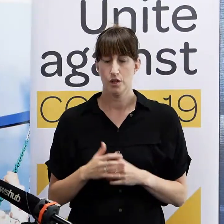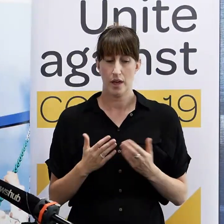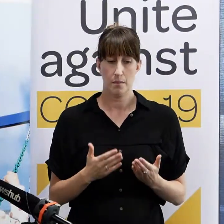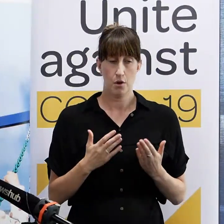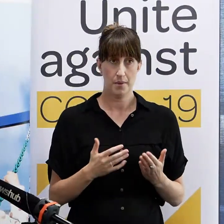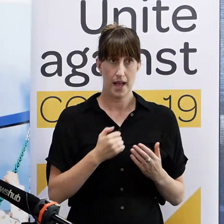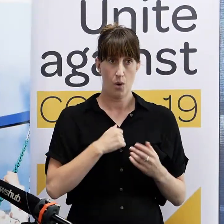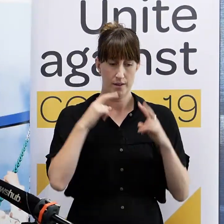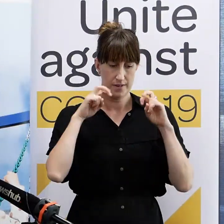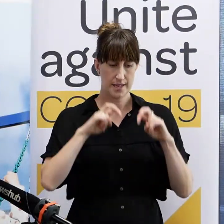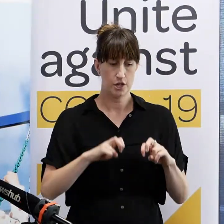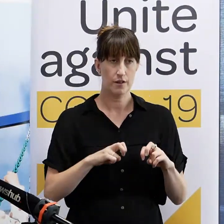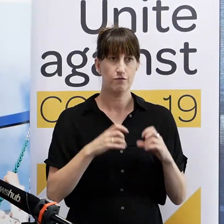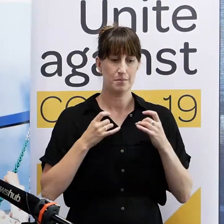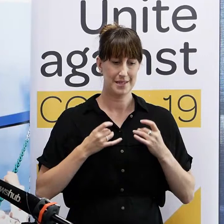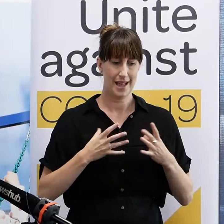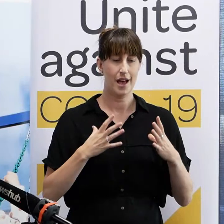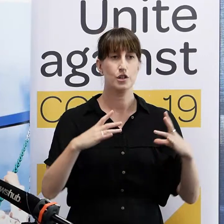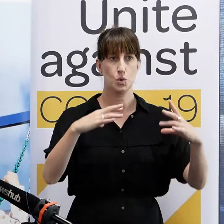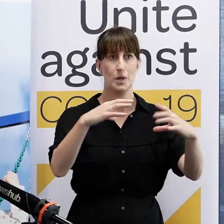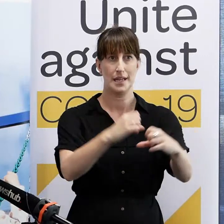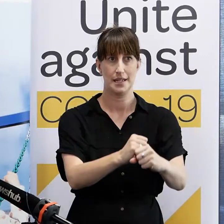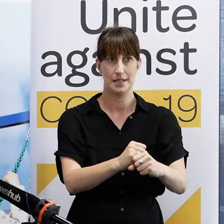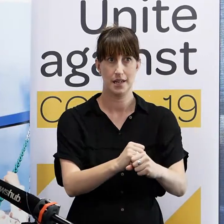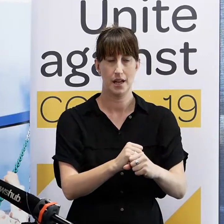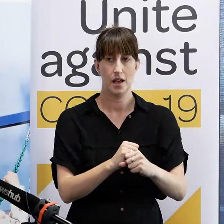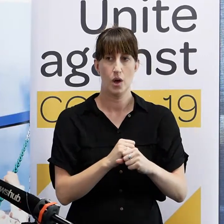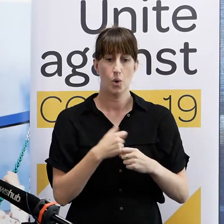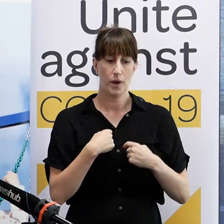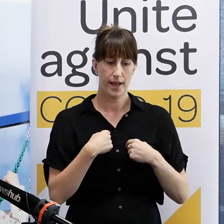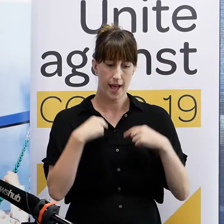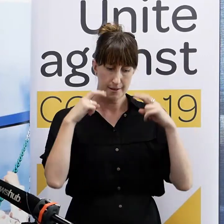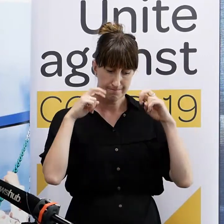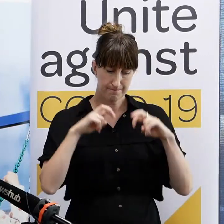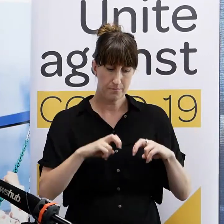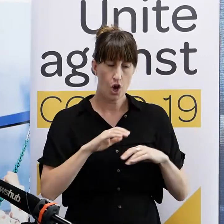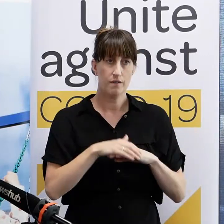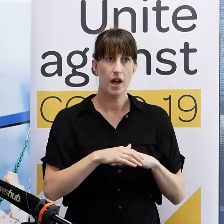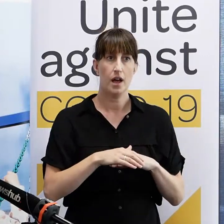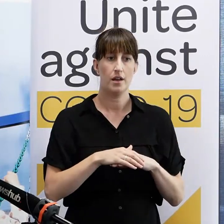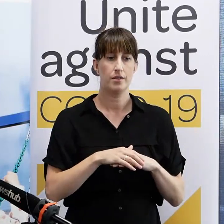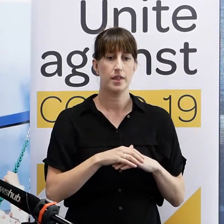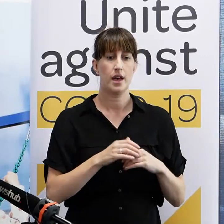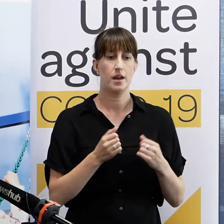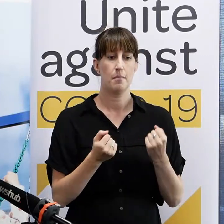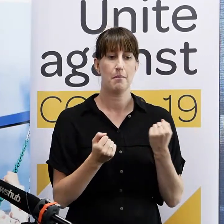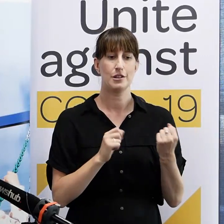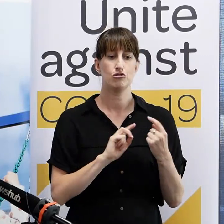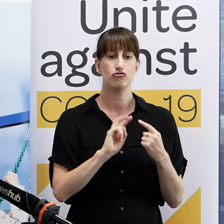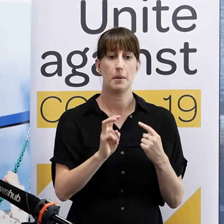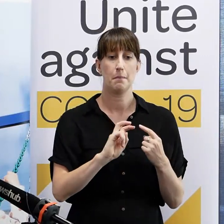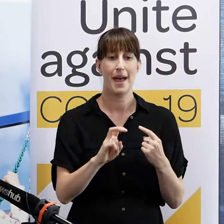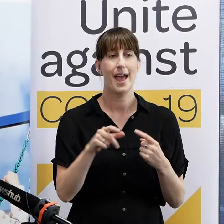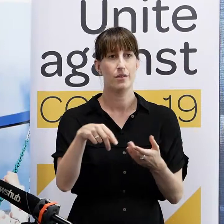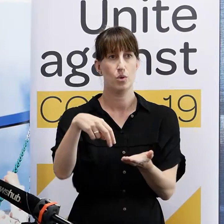part that is in relation to the managed isolation walks and the use of buses. What I can tell you is